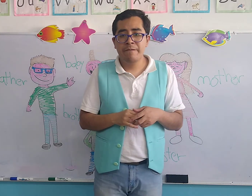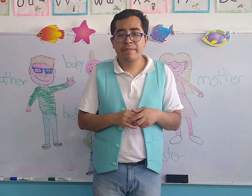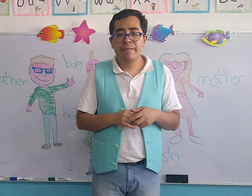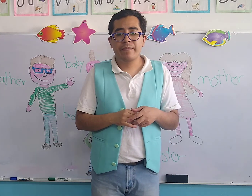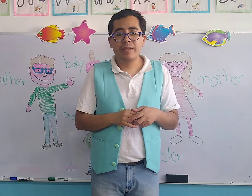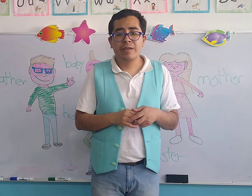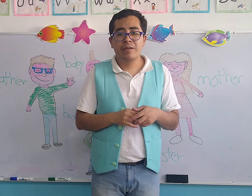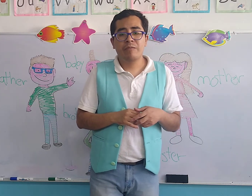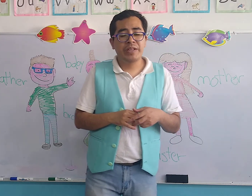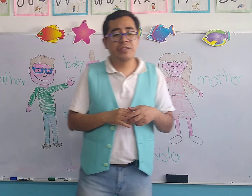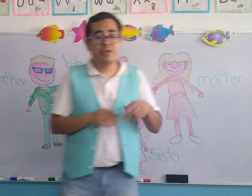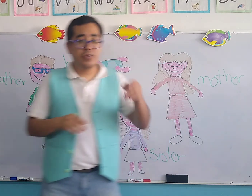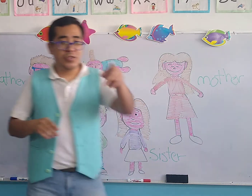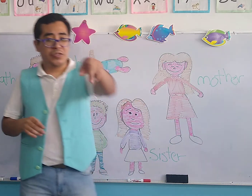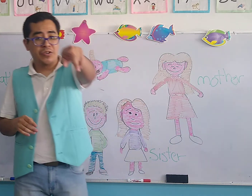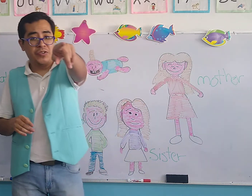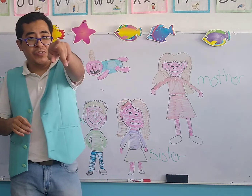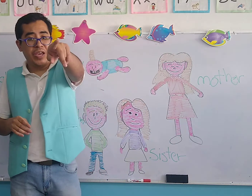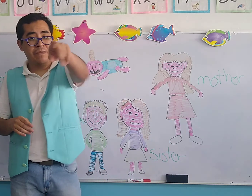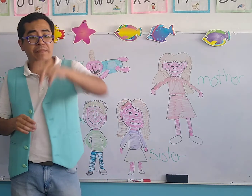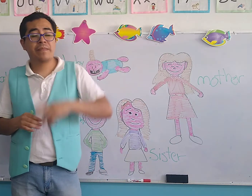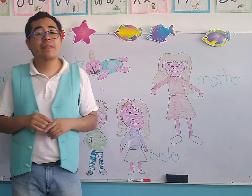Okay. What's your sister's name?